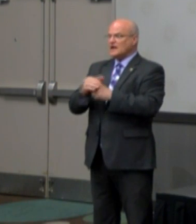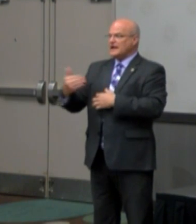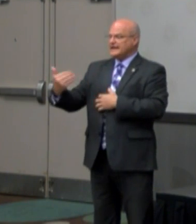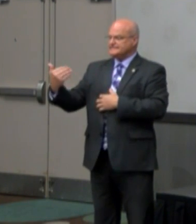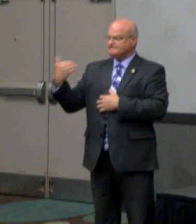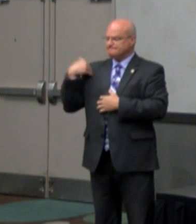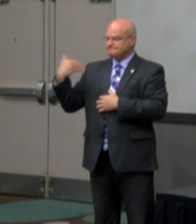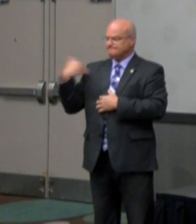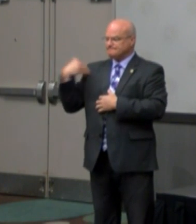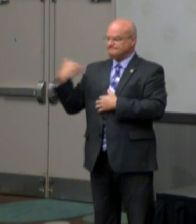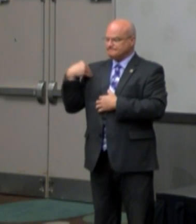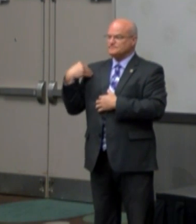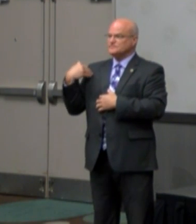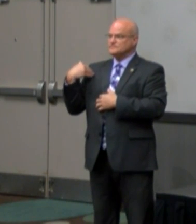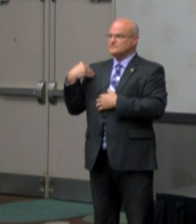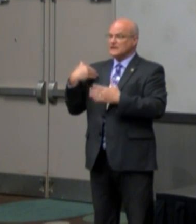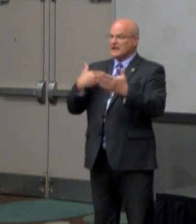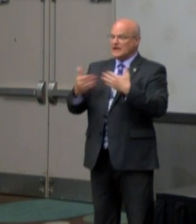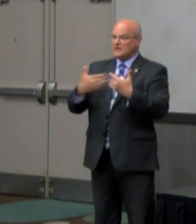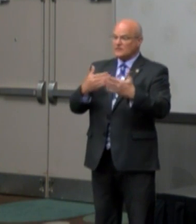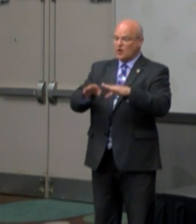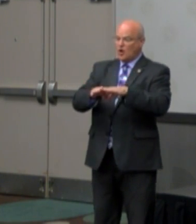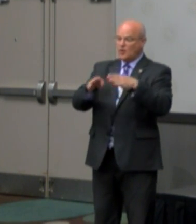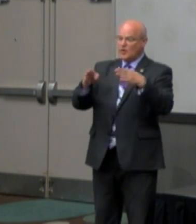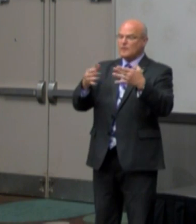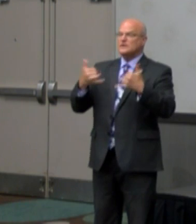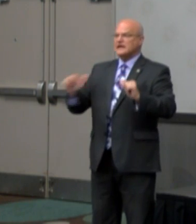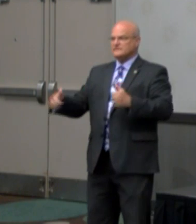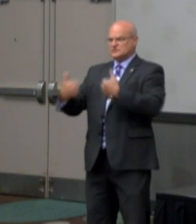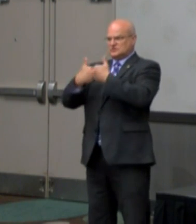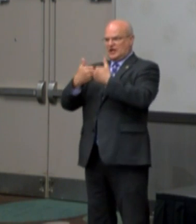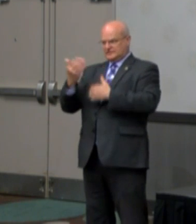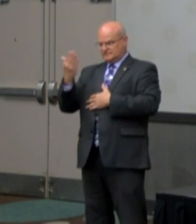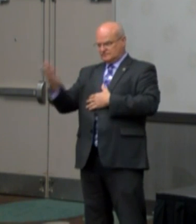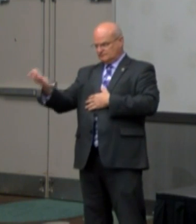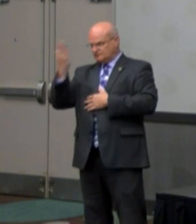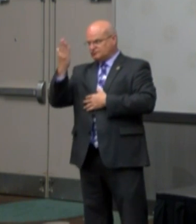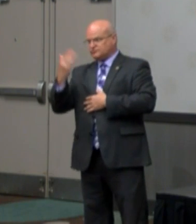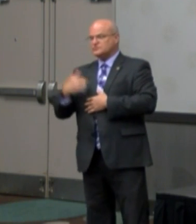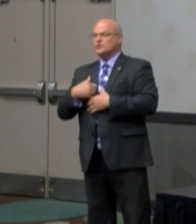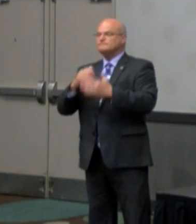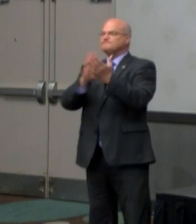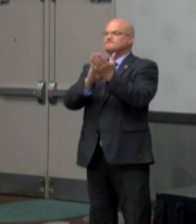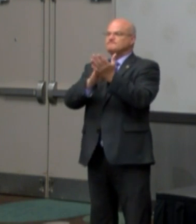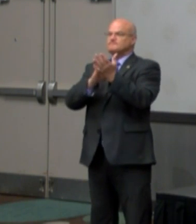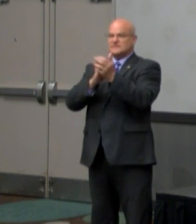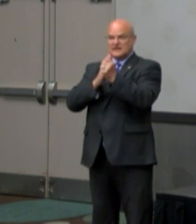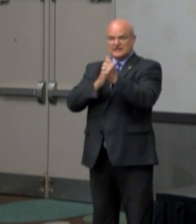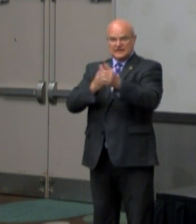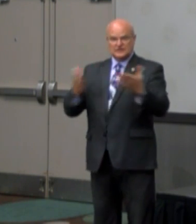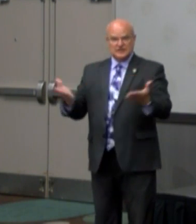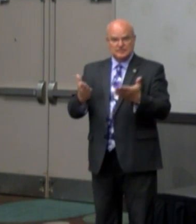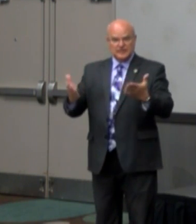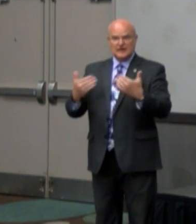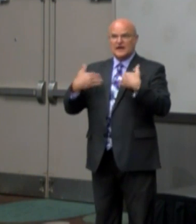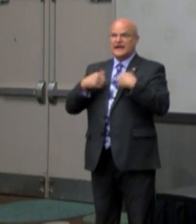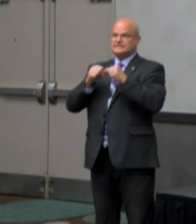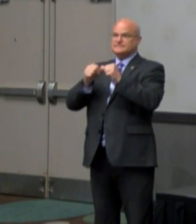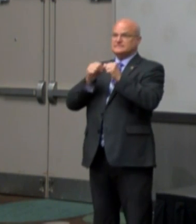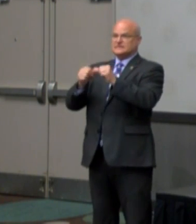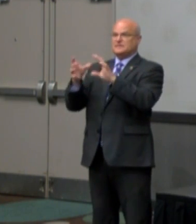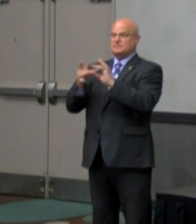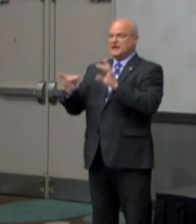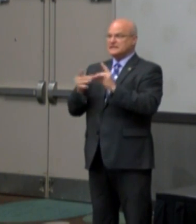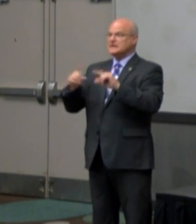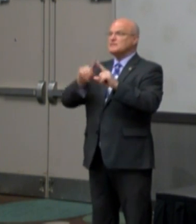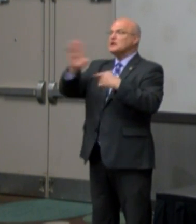even though we're opening up, that we still have a challenge to face. And so I applaud the leadership here that's had a consistent